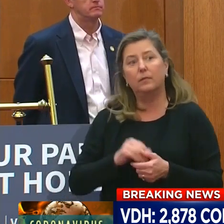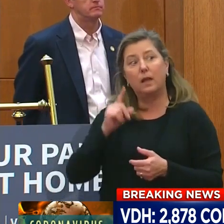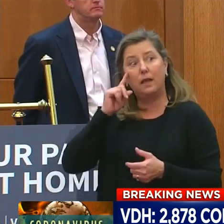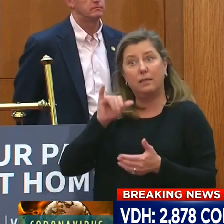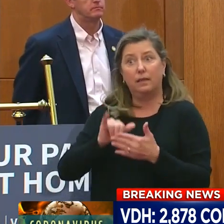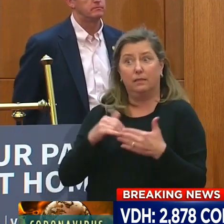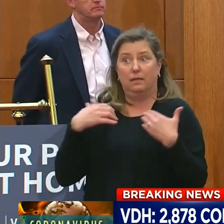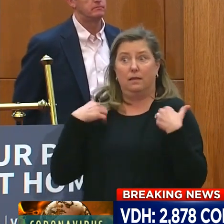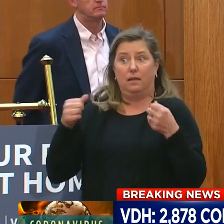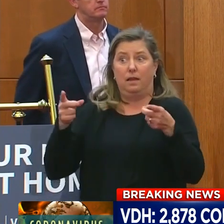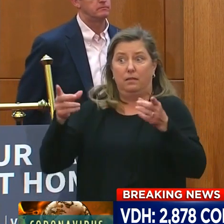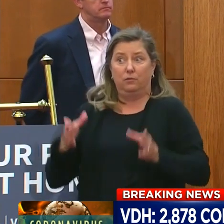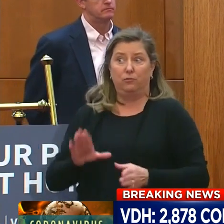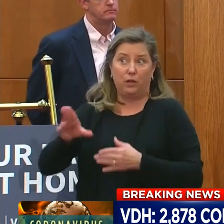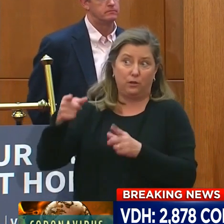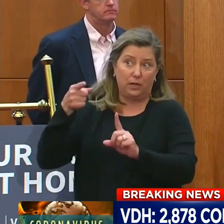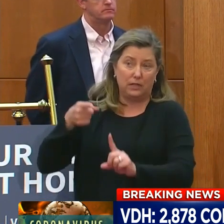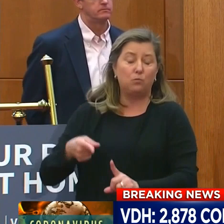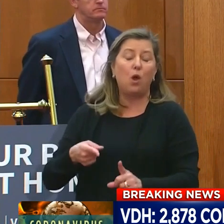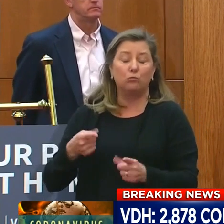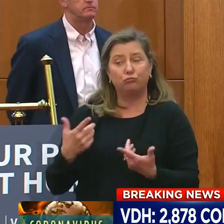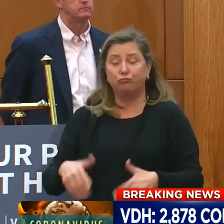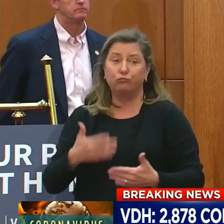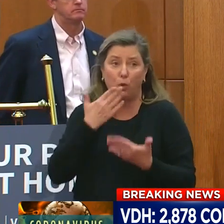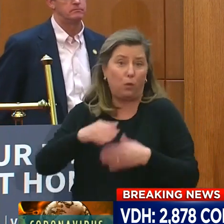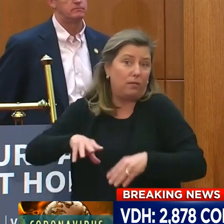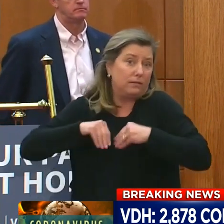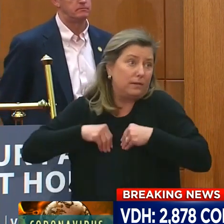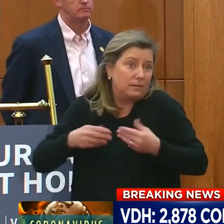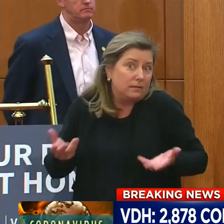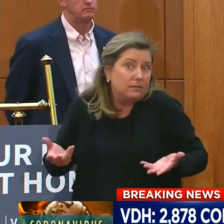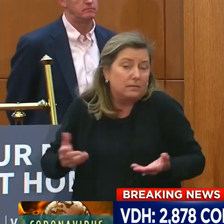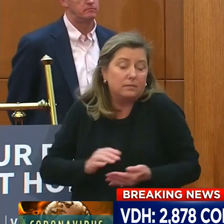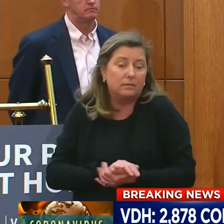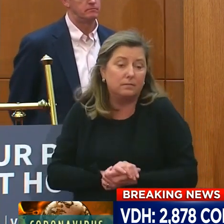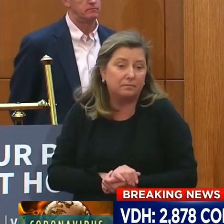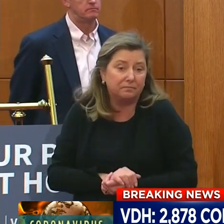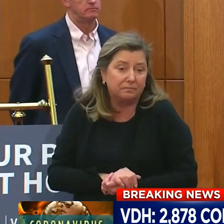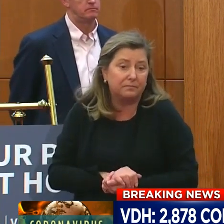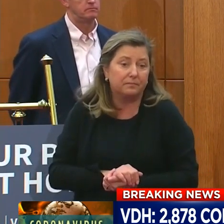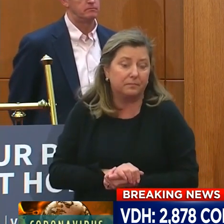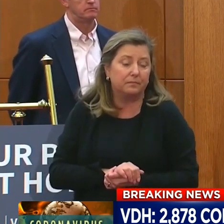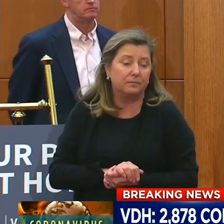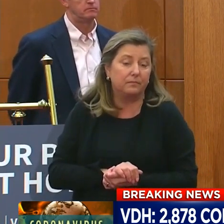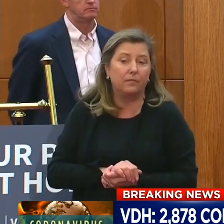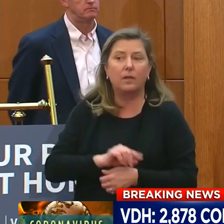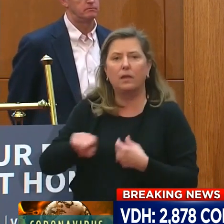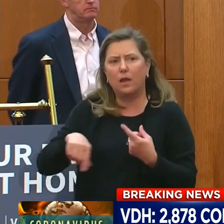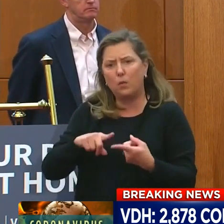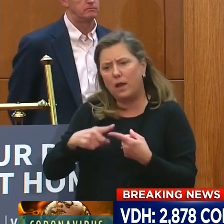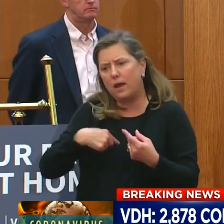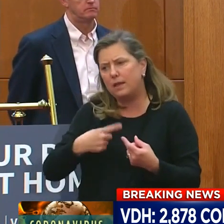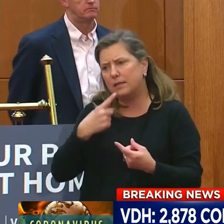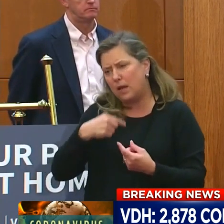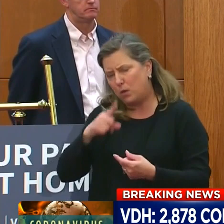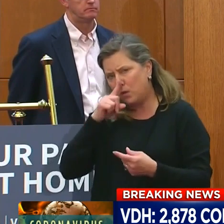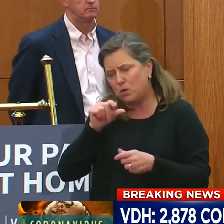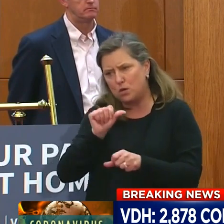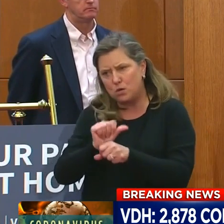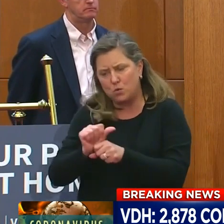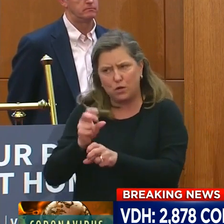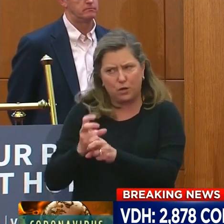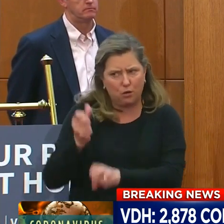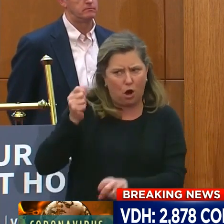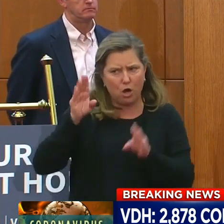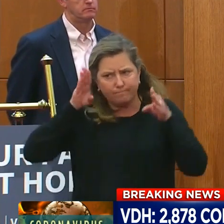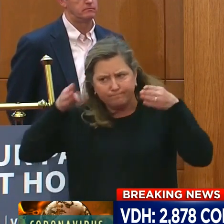really very well taken. And part of what we're doing, and when I mentioned that we were intensifying our efforts around long-term